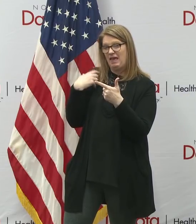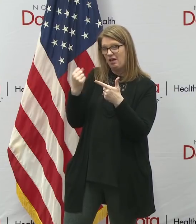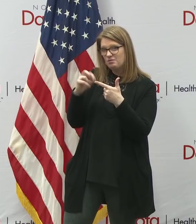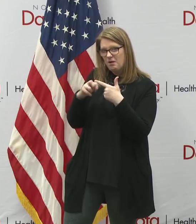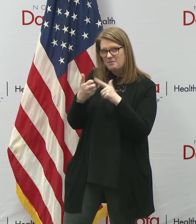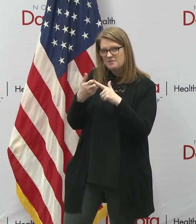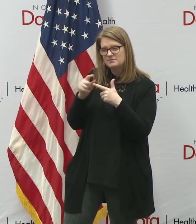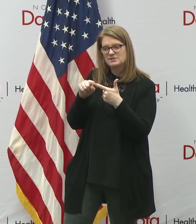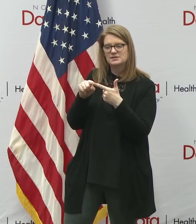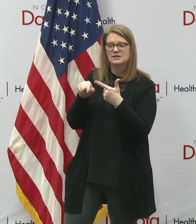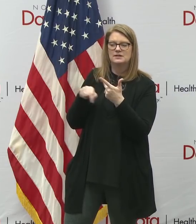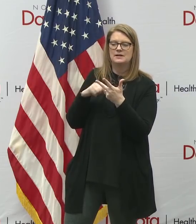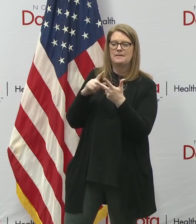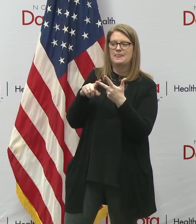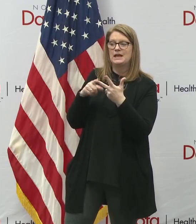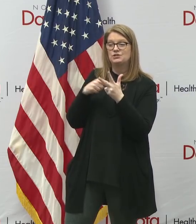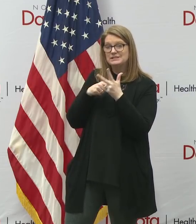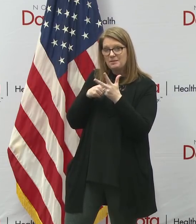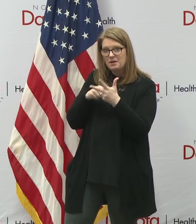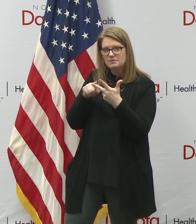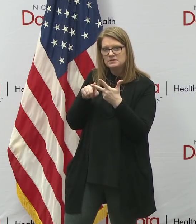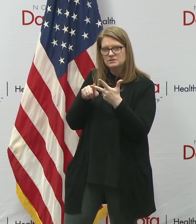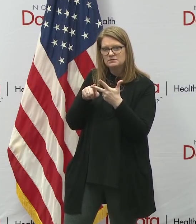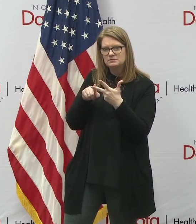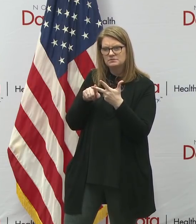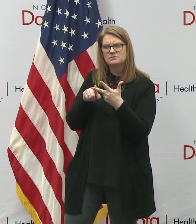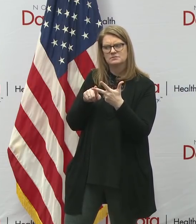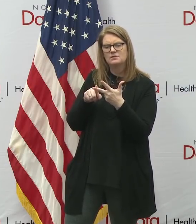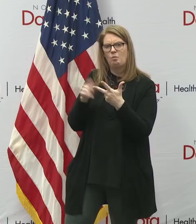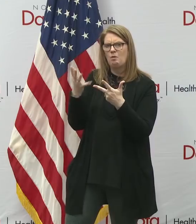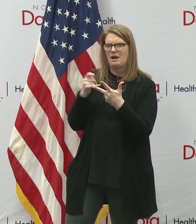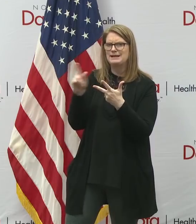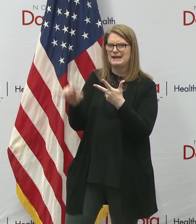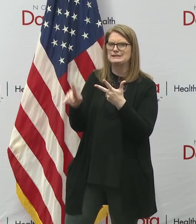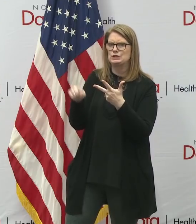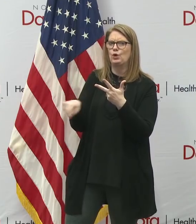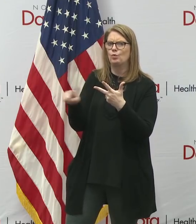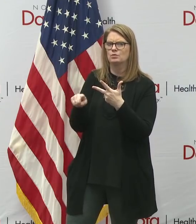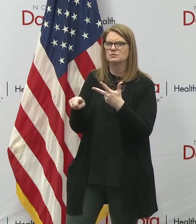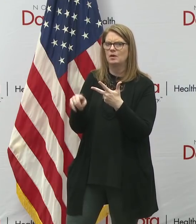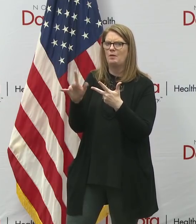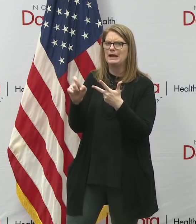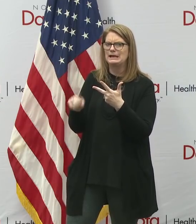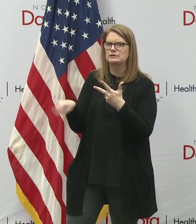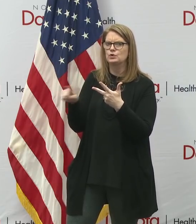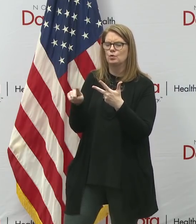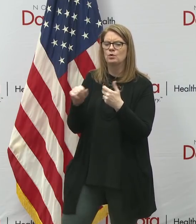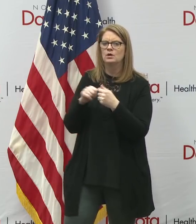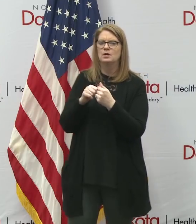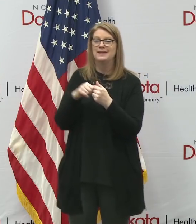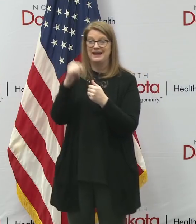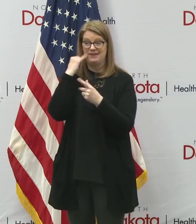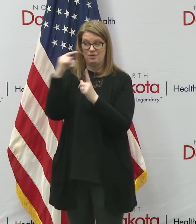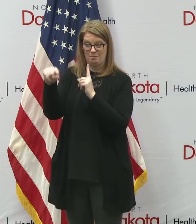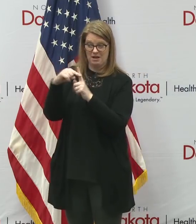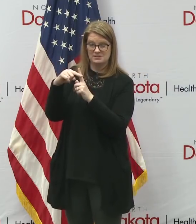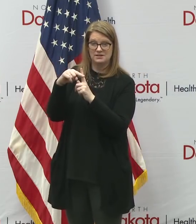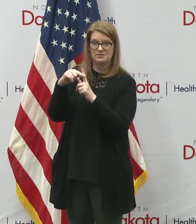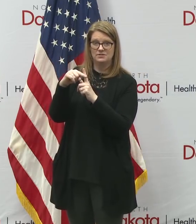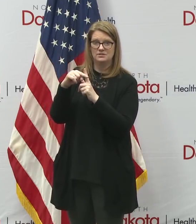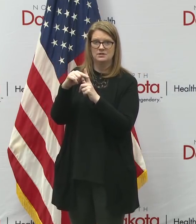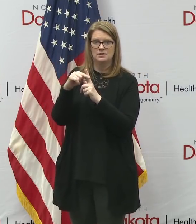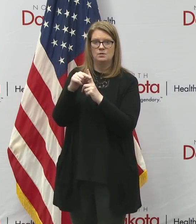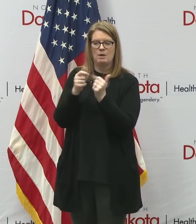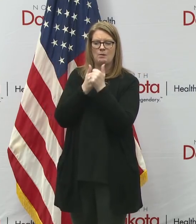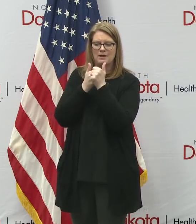health issues and you've got symptomatic, we absolutely positively want to be testing you. And if you're positive, we want to be